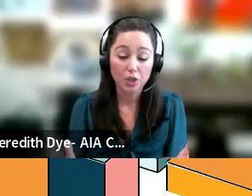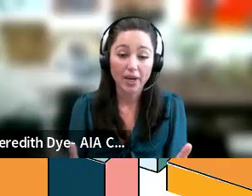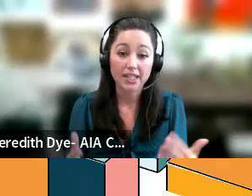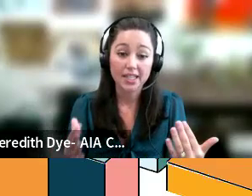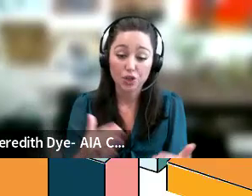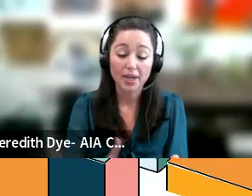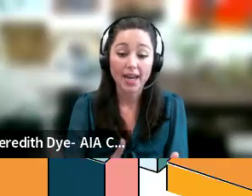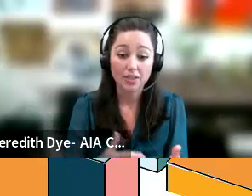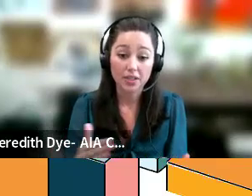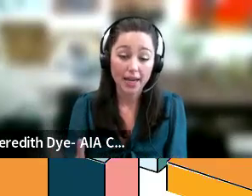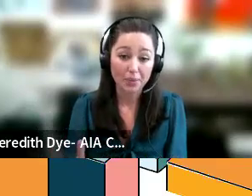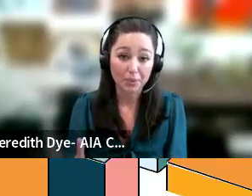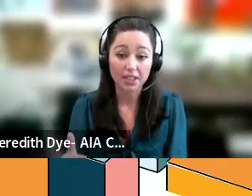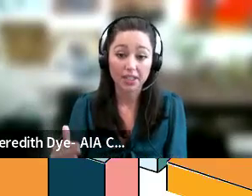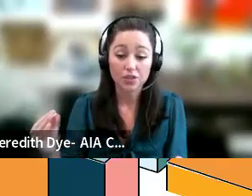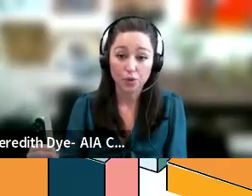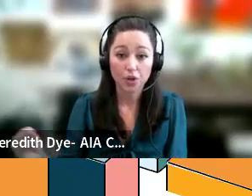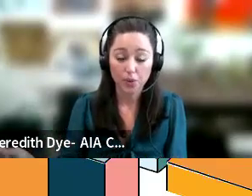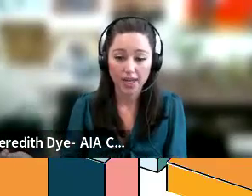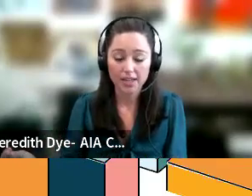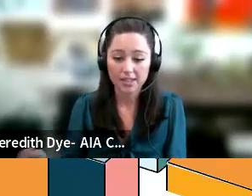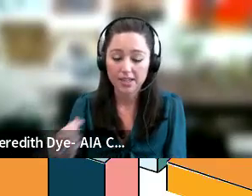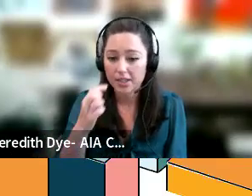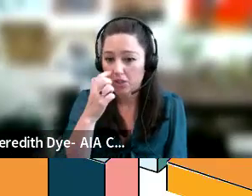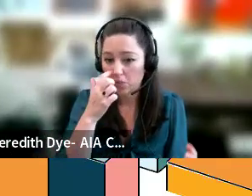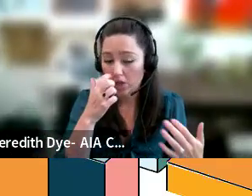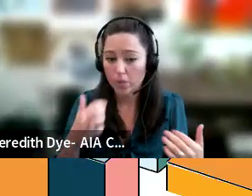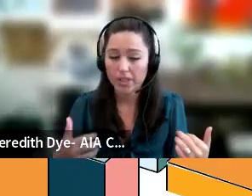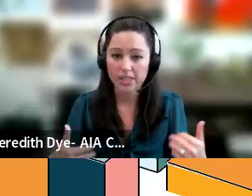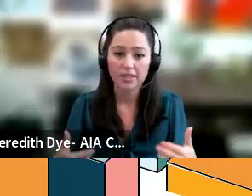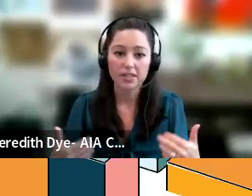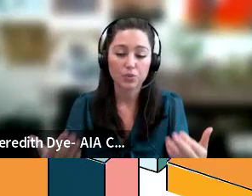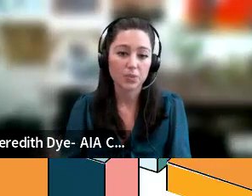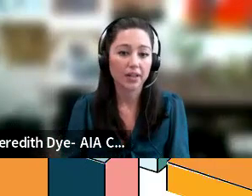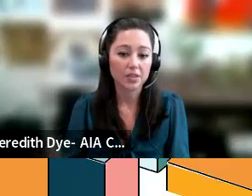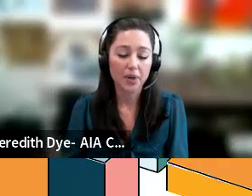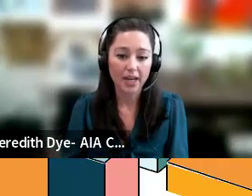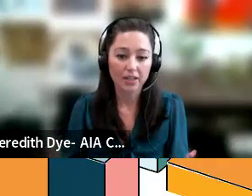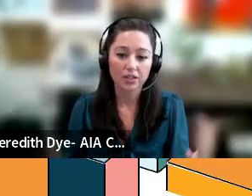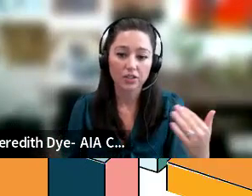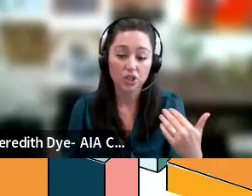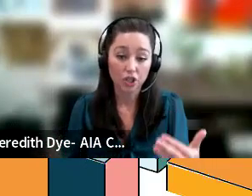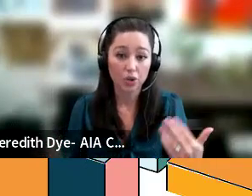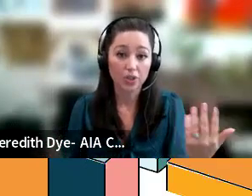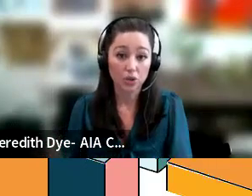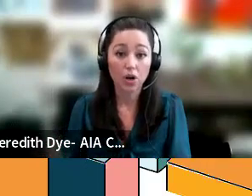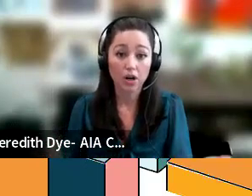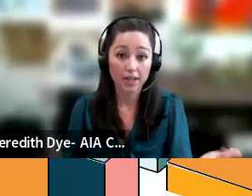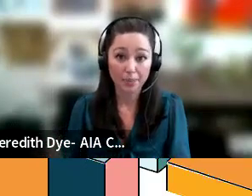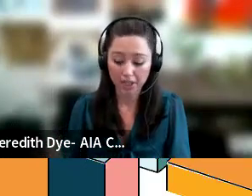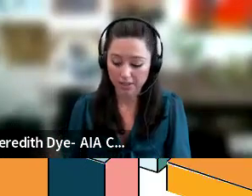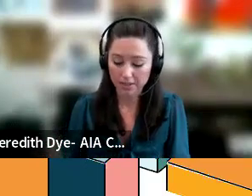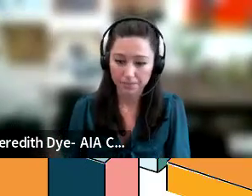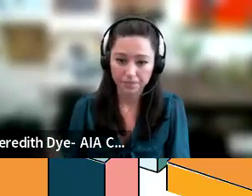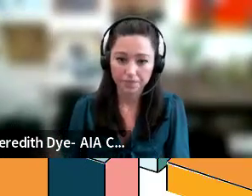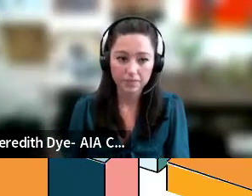I will email you back saying you've been added to the applicant list for UIS. So you will always get a response back to know that you are